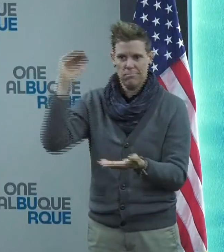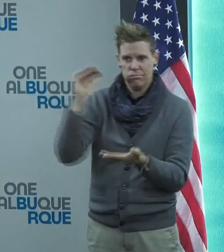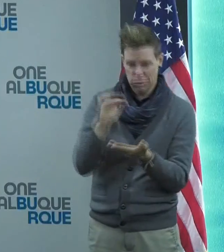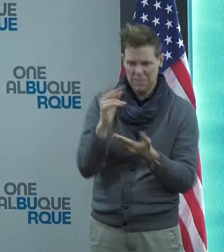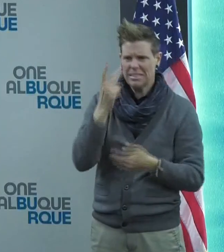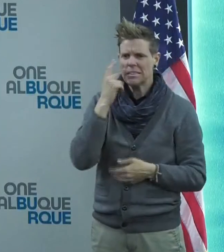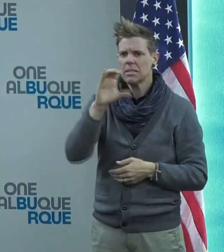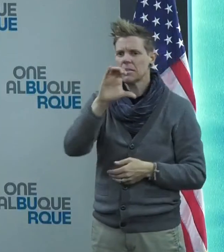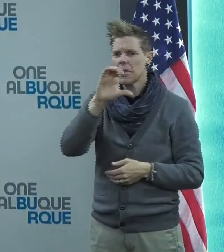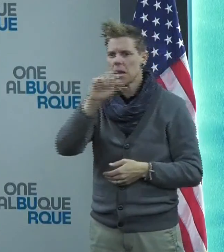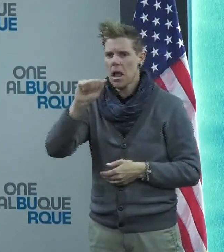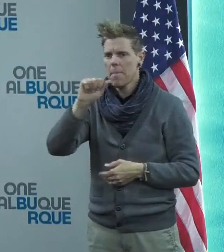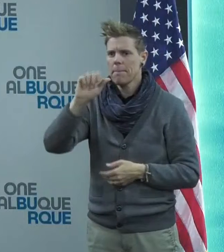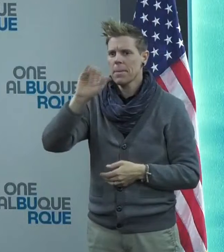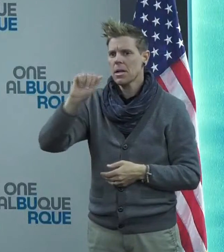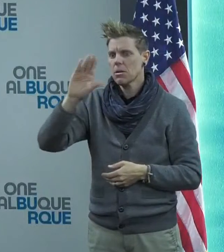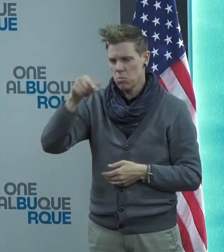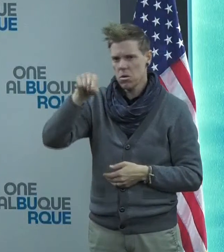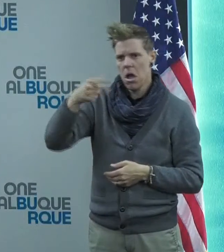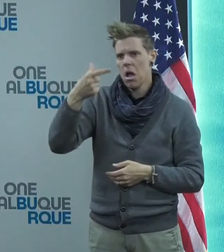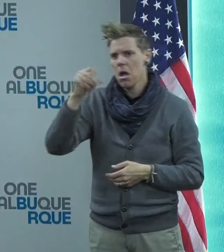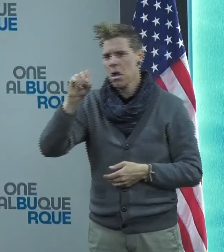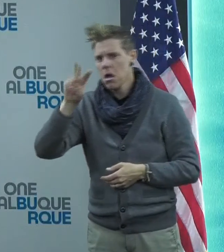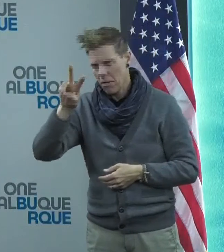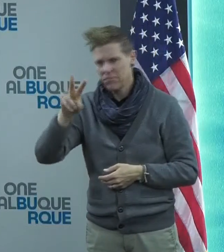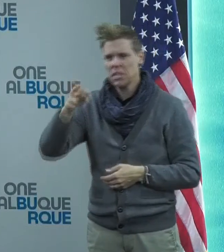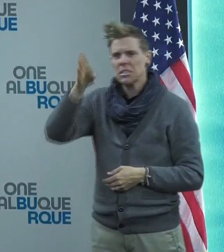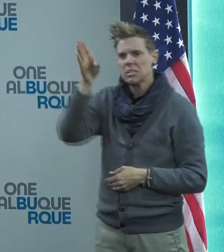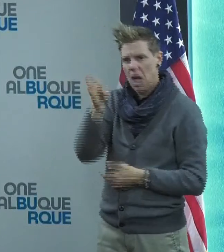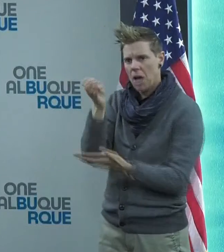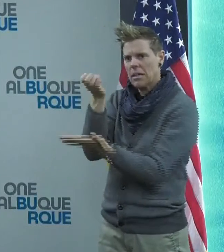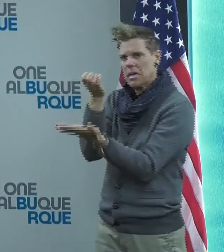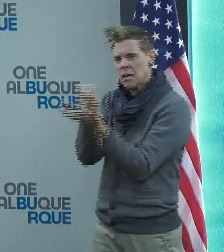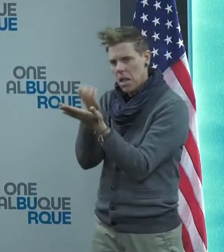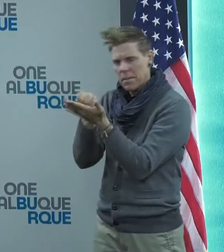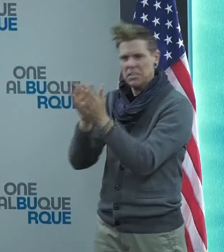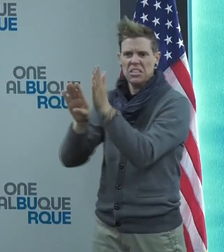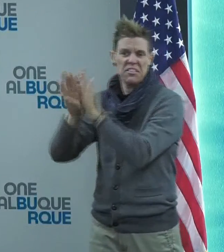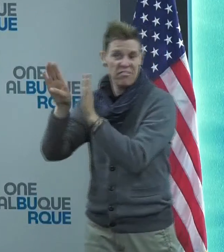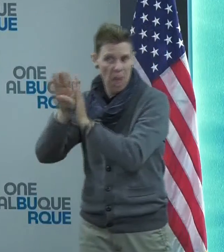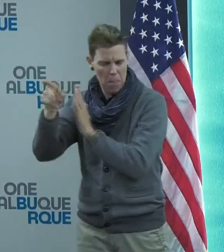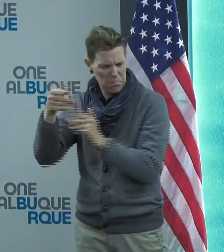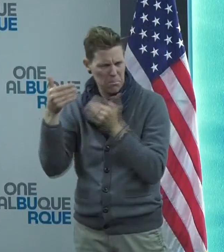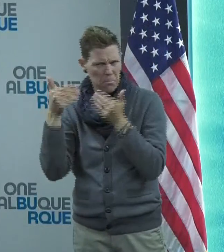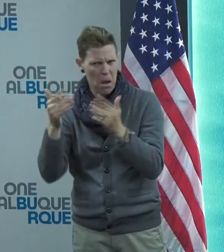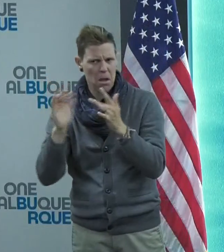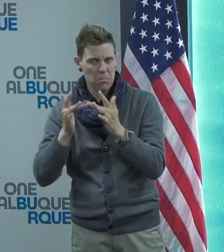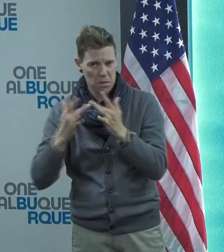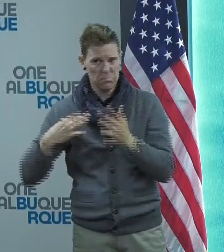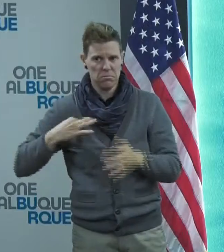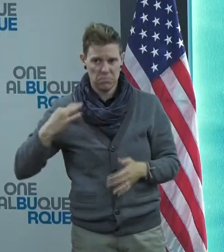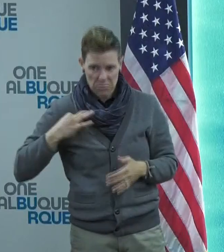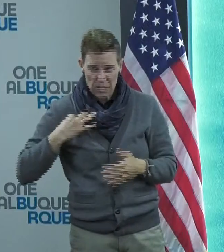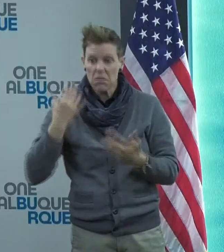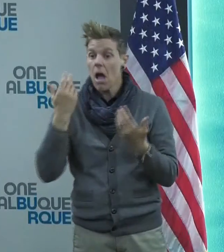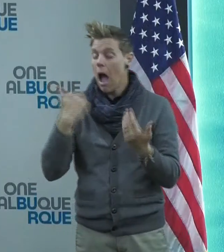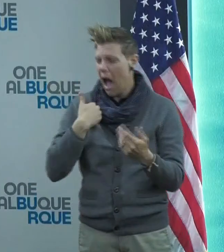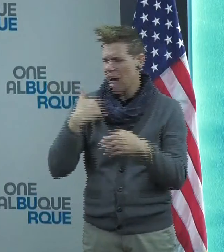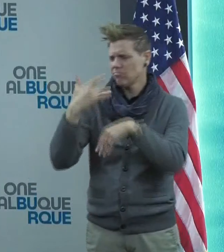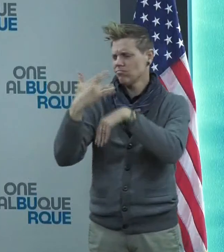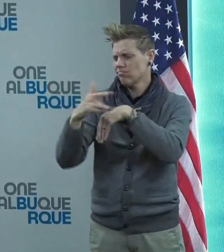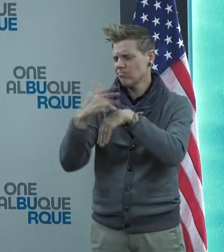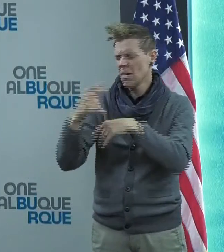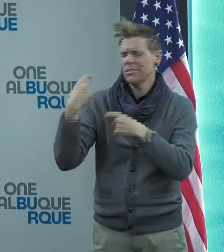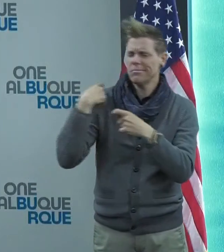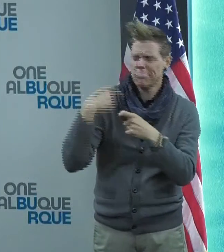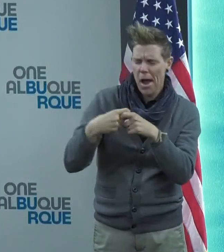cabq.gov/economic development. And there are applications available in English, Spanish, and Vietnamese. Now, let's talk a little bit about